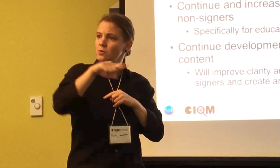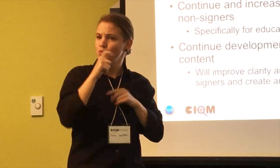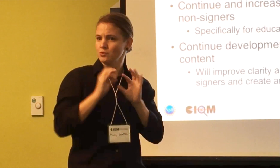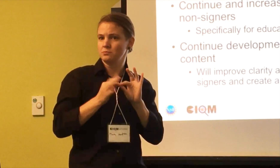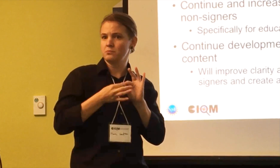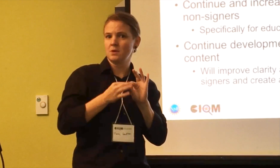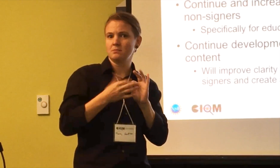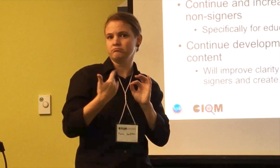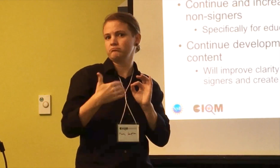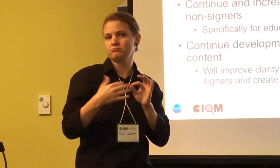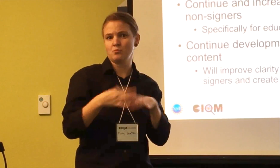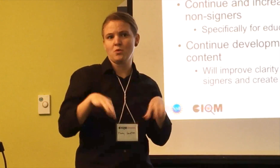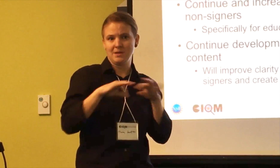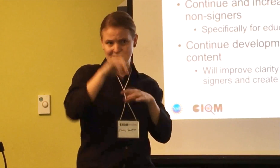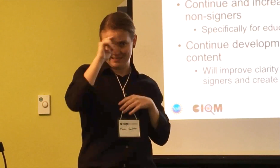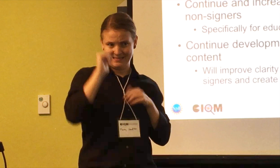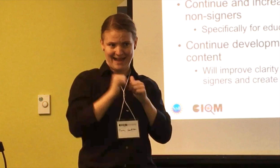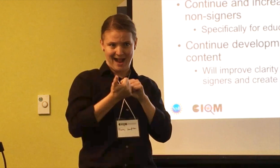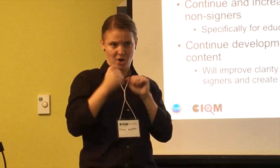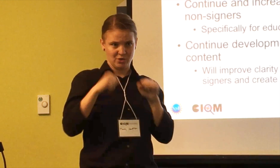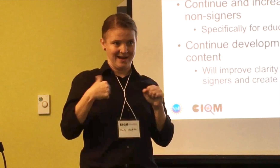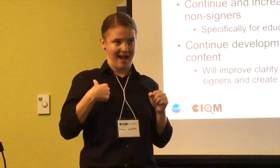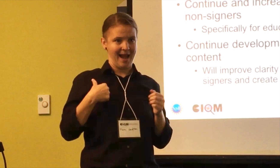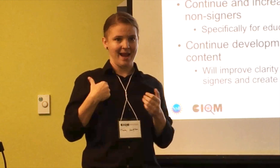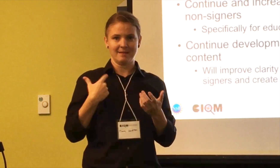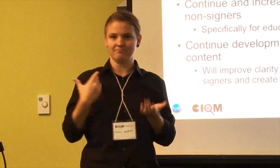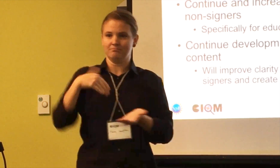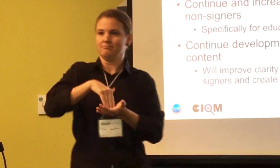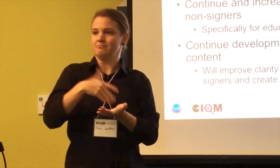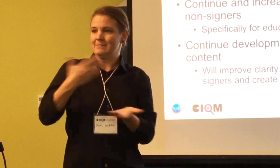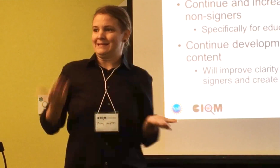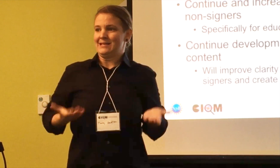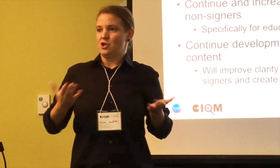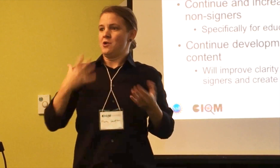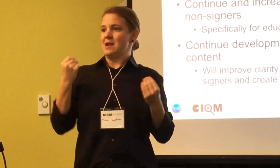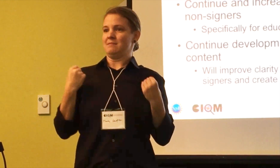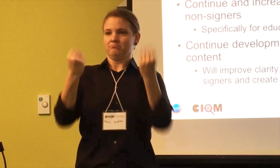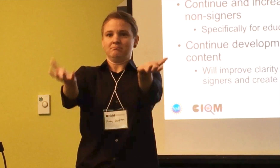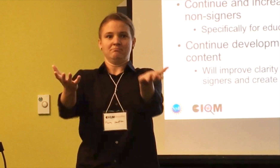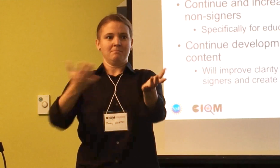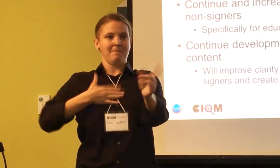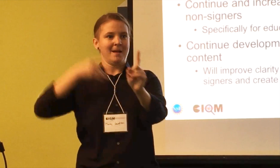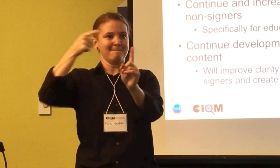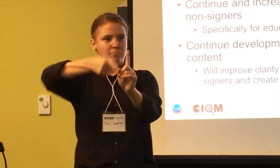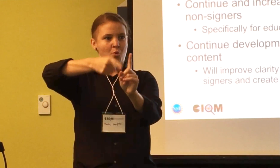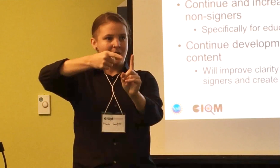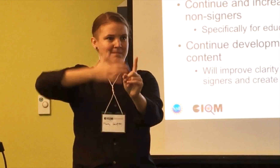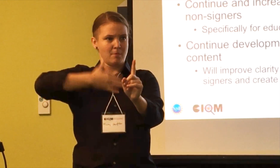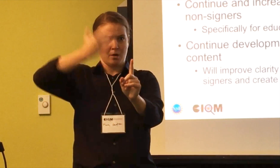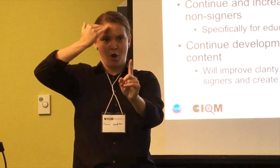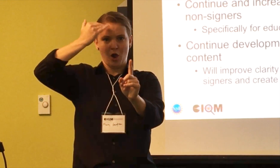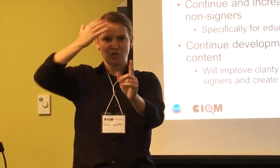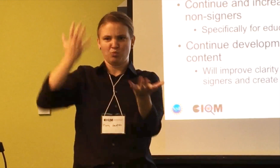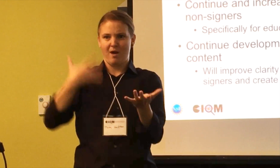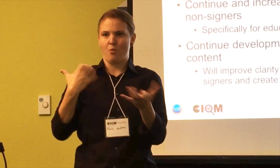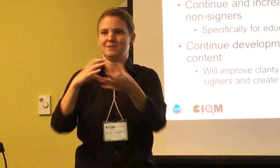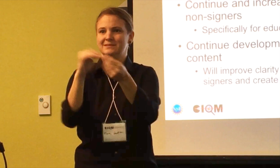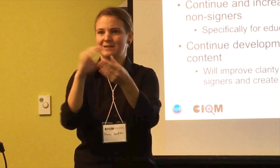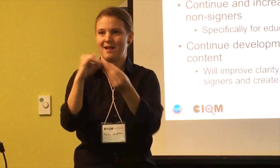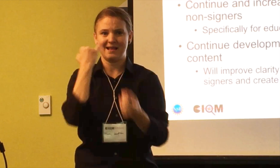signers and non-signers. People who are signers are not always deaf. They might be interpreters. They might be teachers of the deaf. They